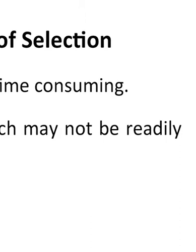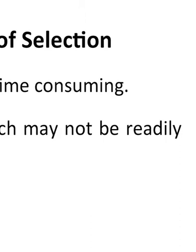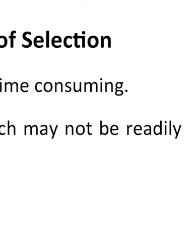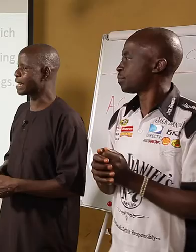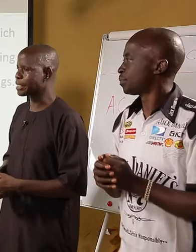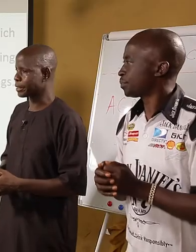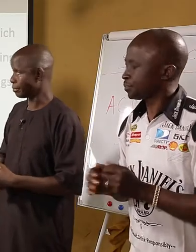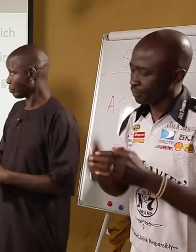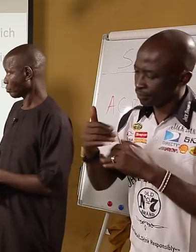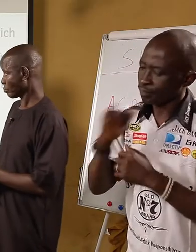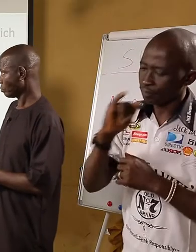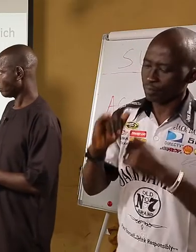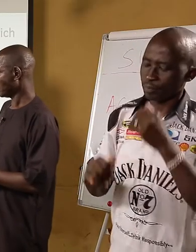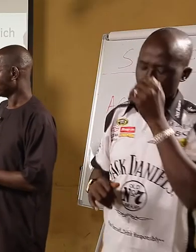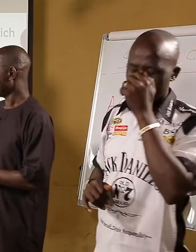Now, the next